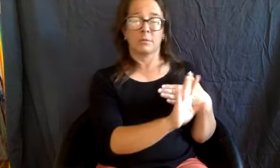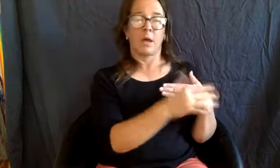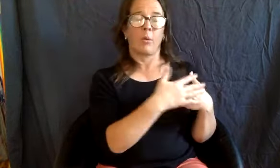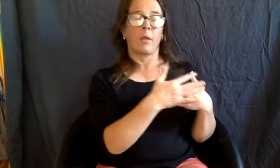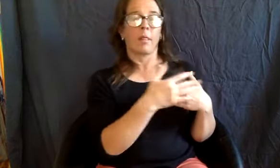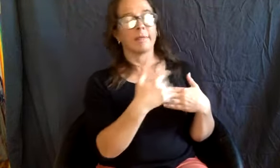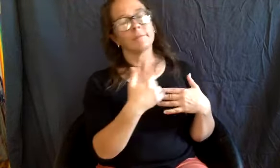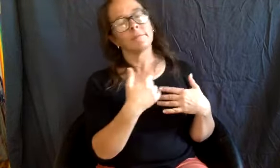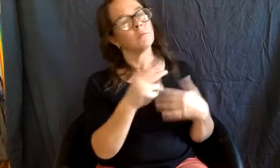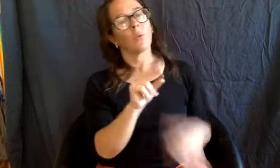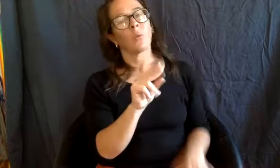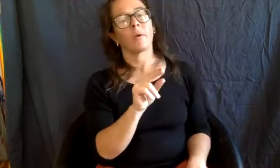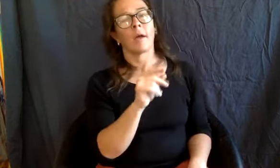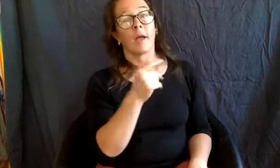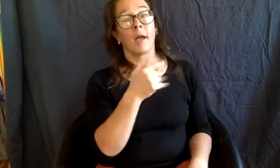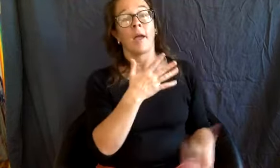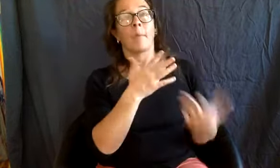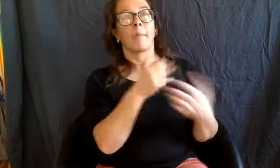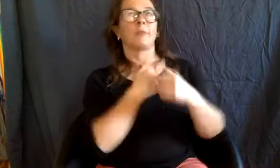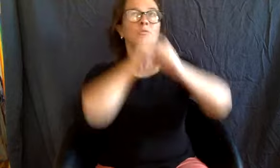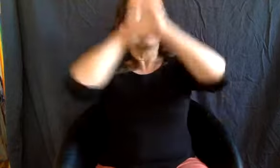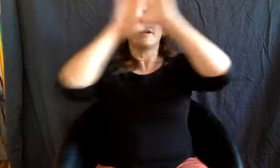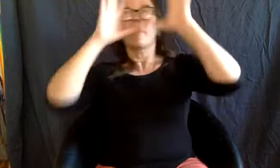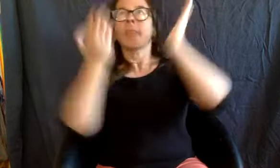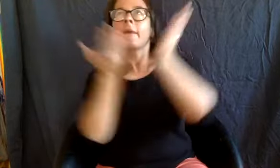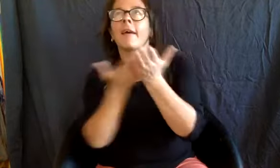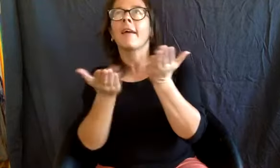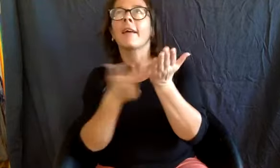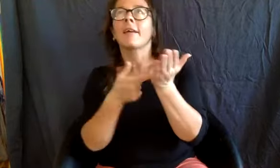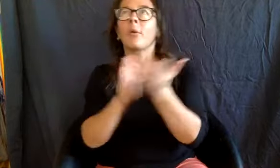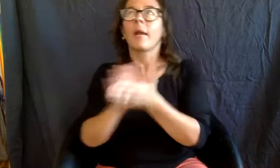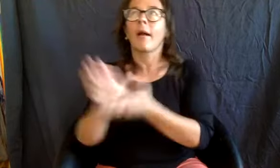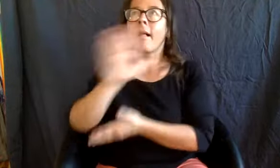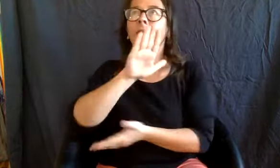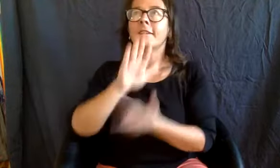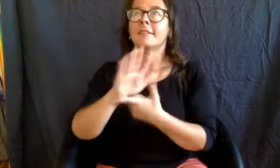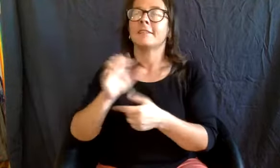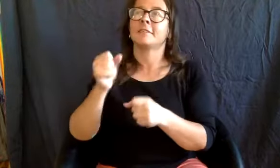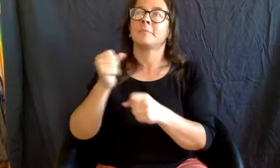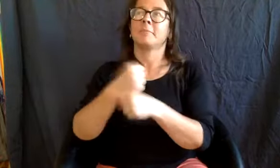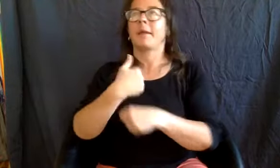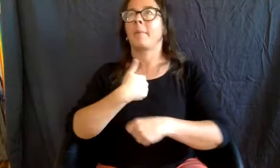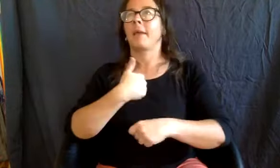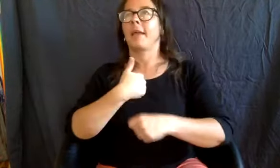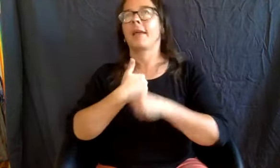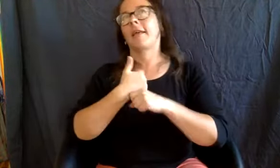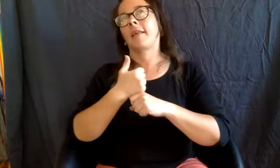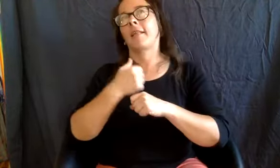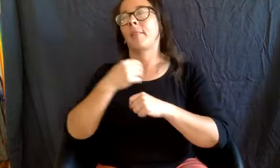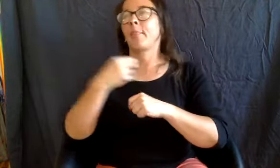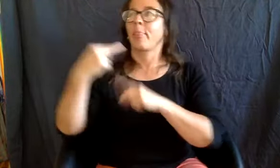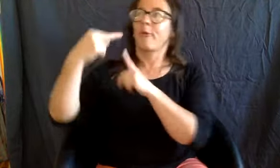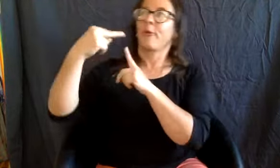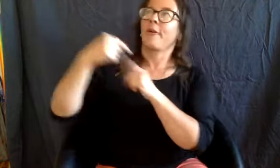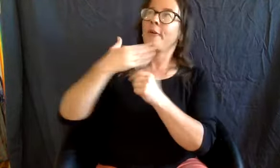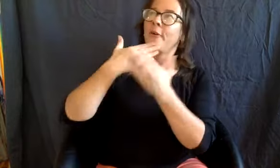I love my kid. I love my kid exactly how he stands. Be it sober, that's easier loving, no doubt about it, or be